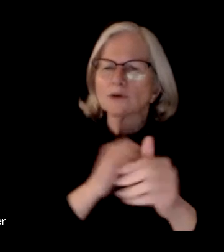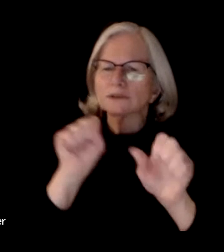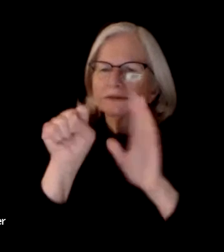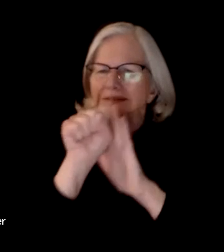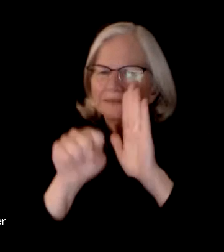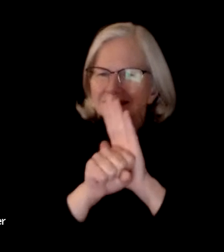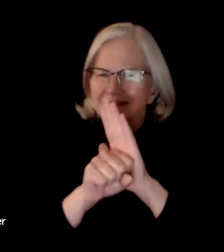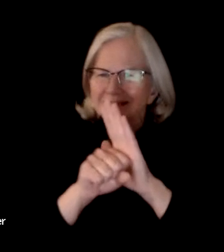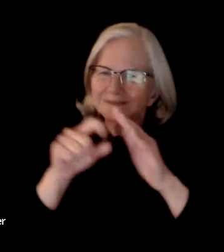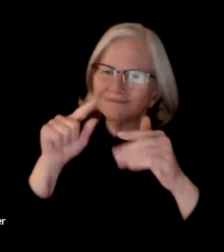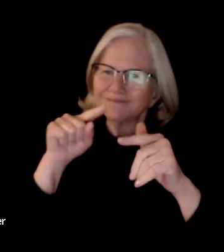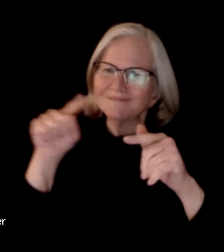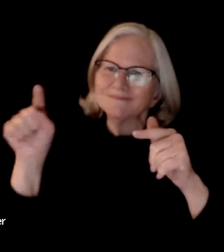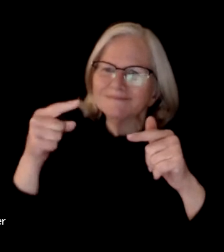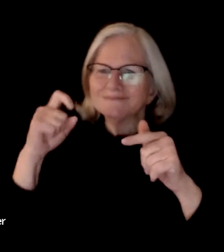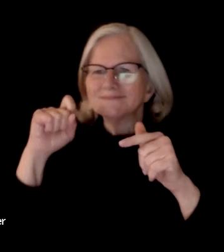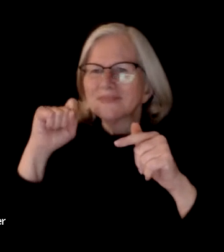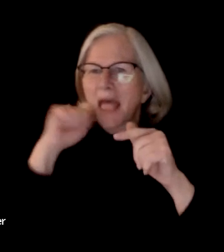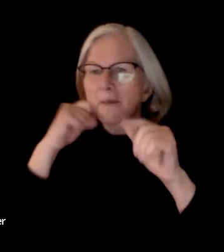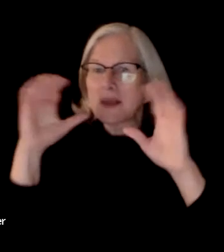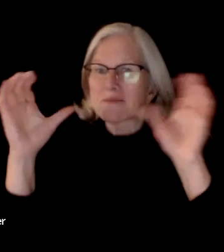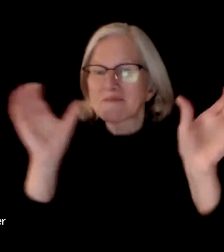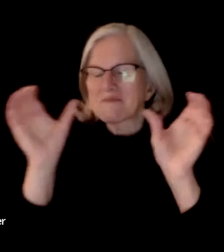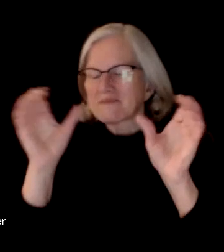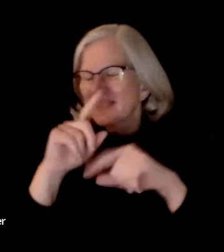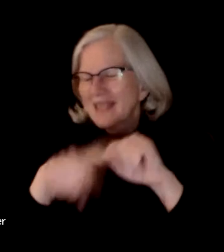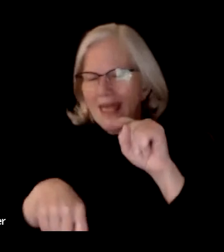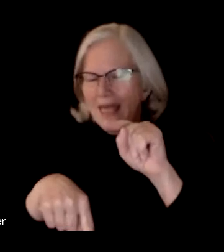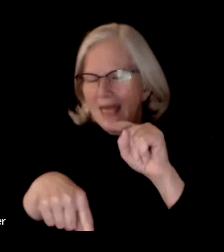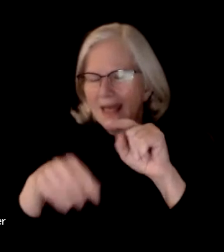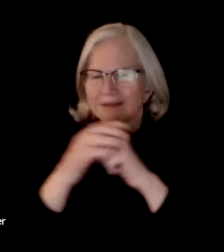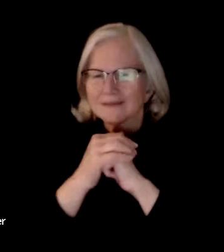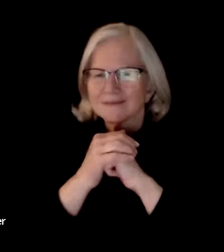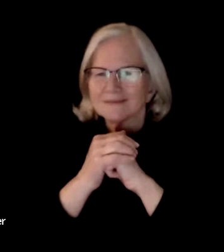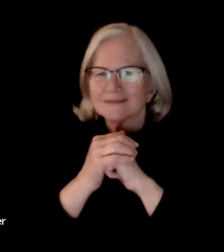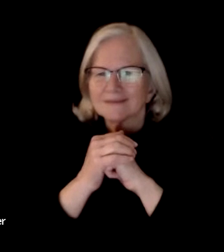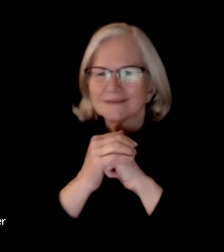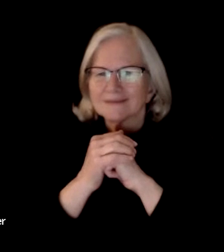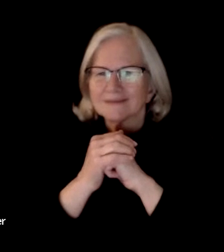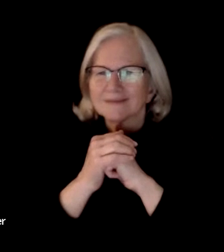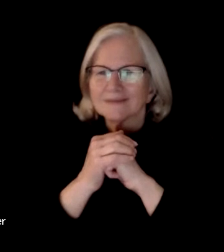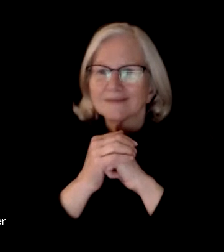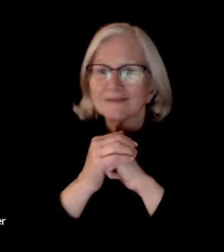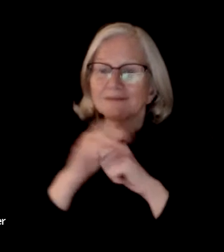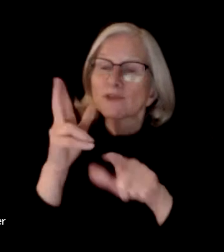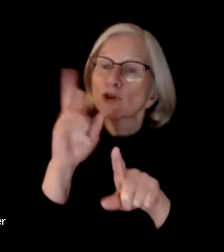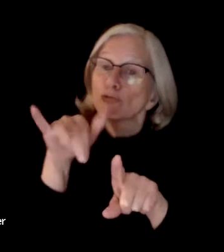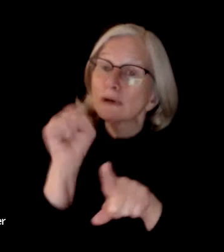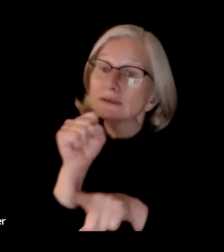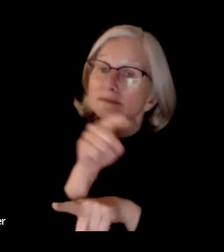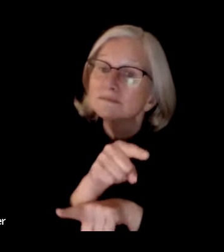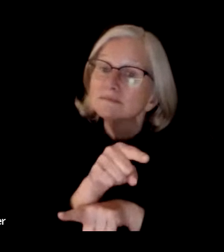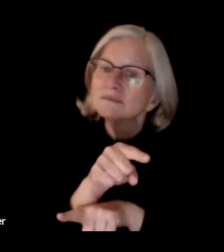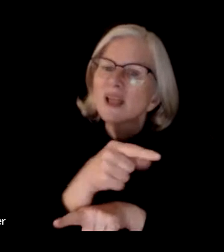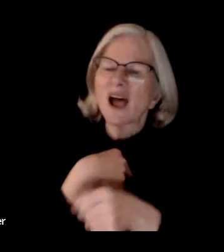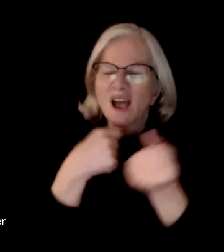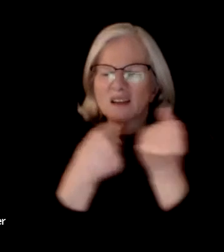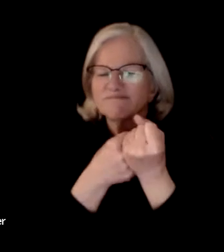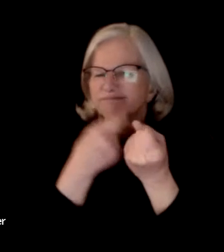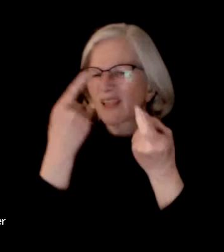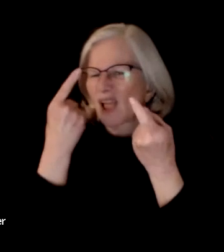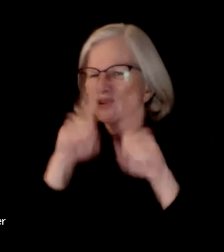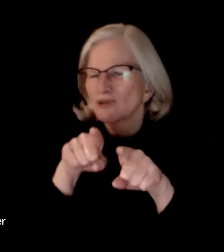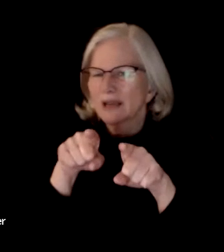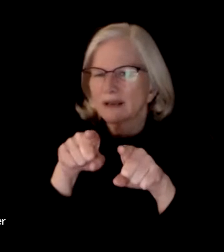apples. Chris, anything to add? Yeah, I would second that, and I think we're looking